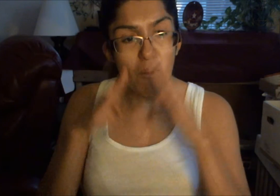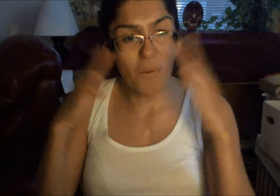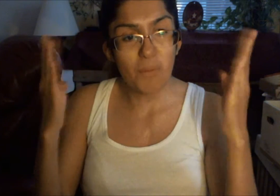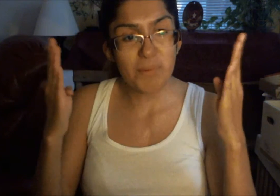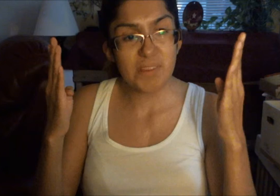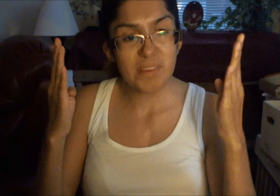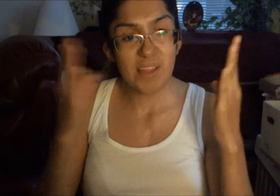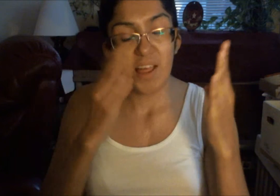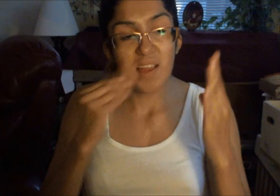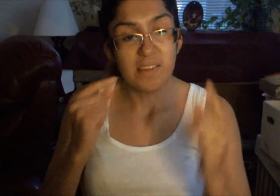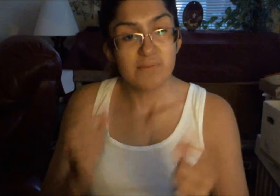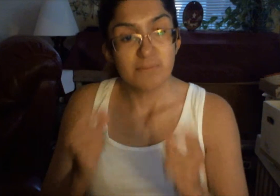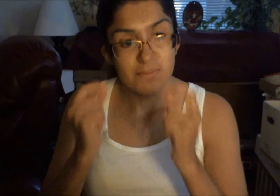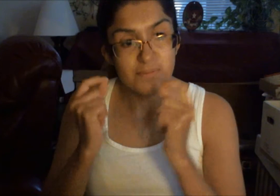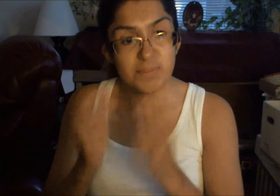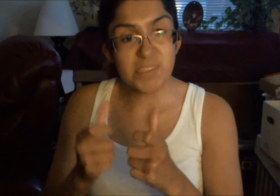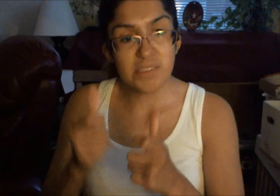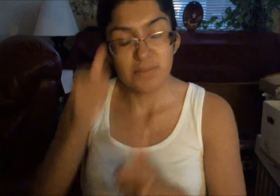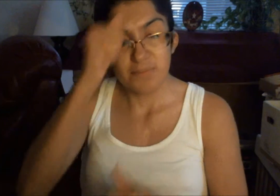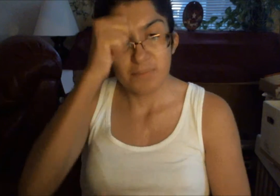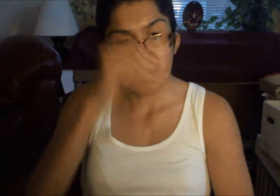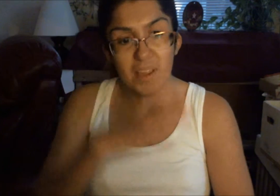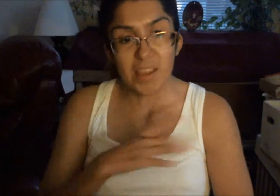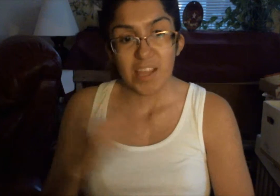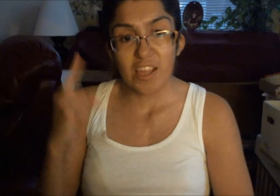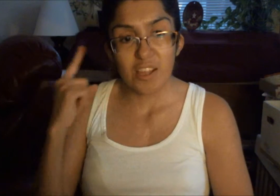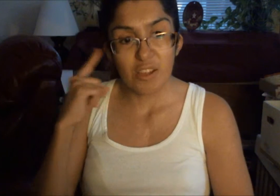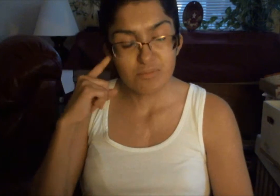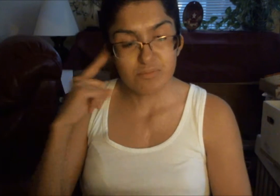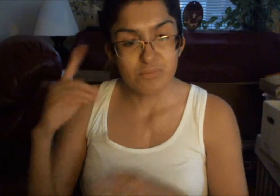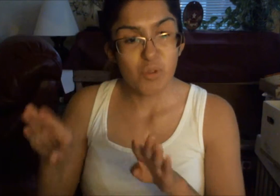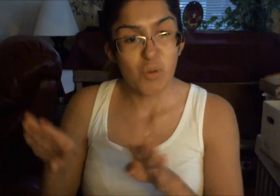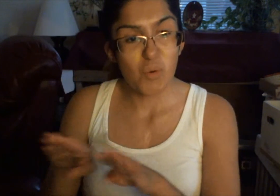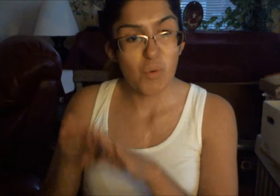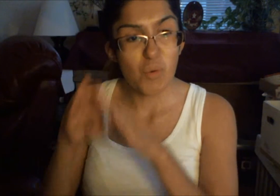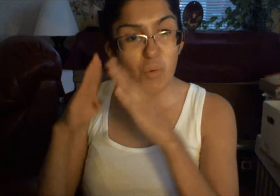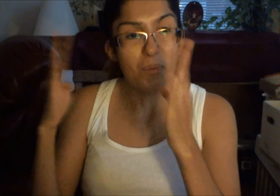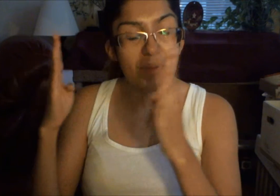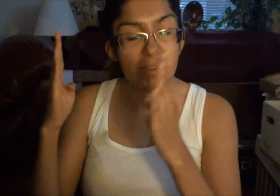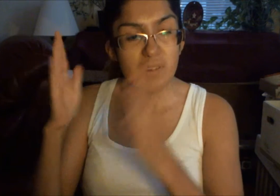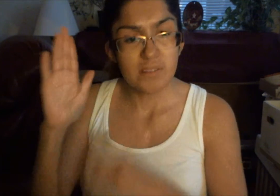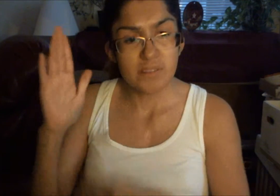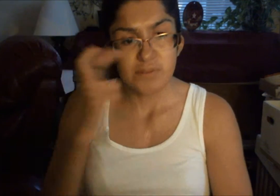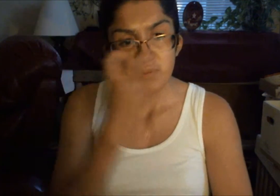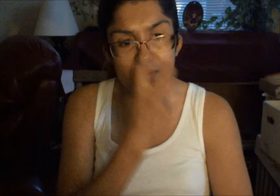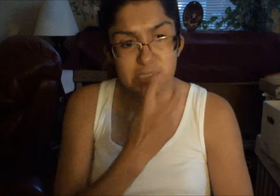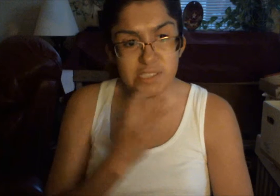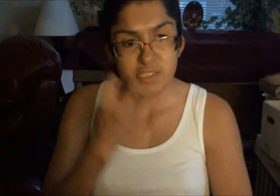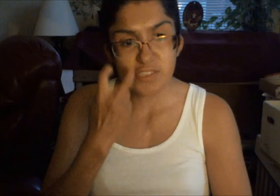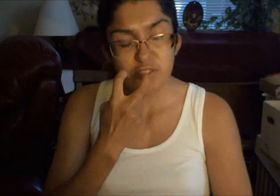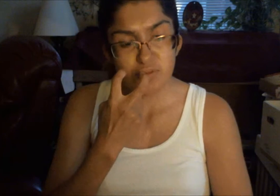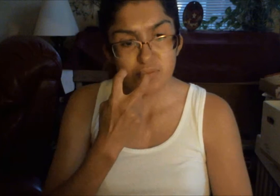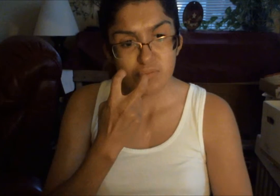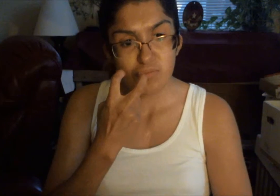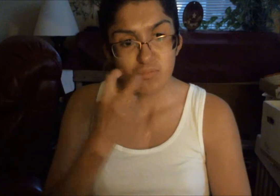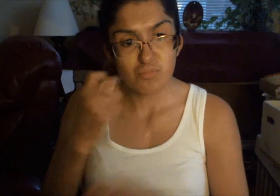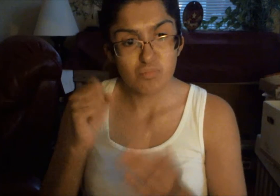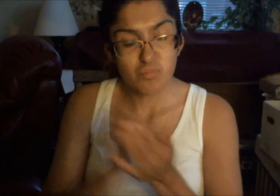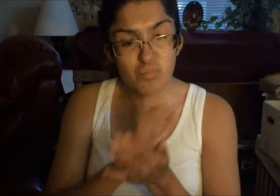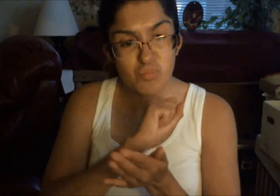this? And the circle is now complete. Walmart has always been the best place in the galaxy to get everyday